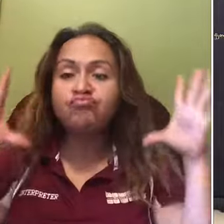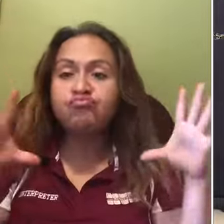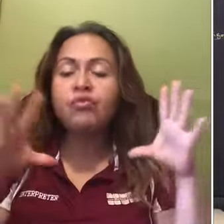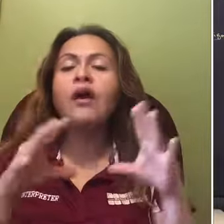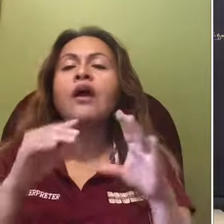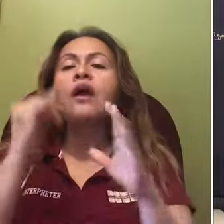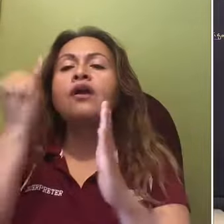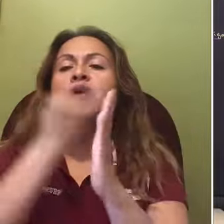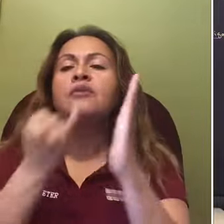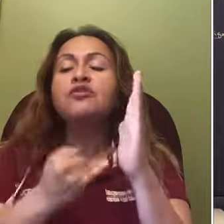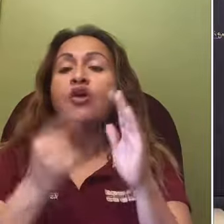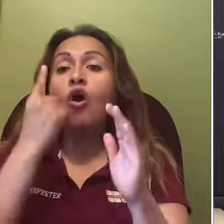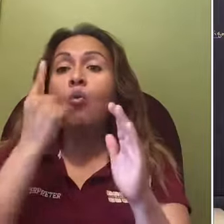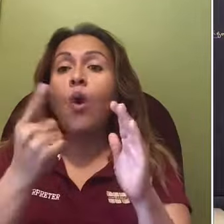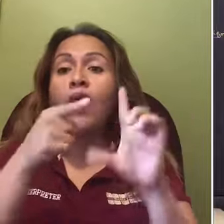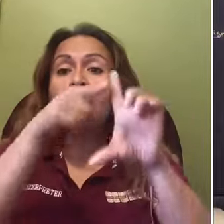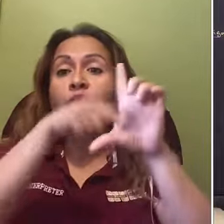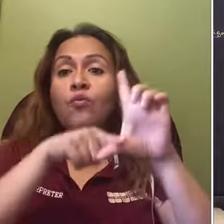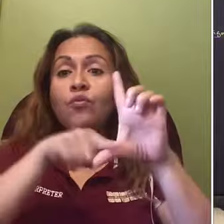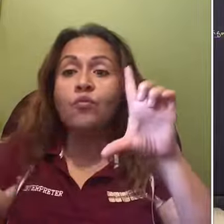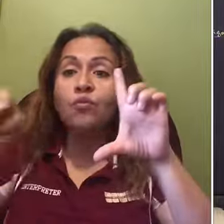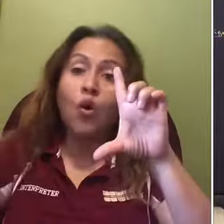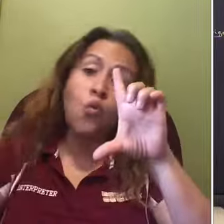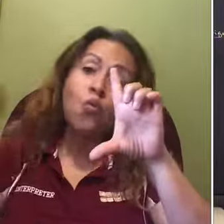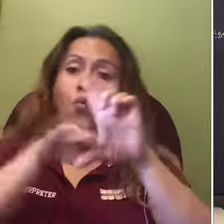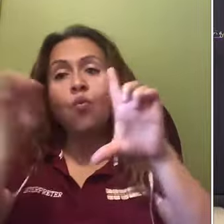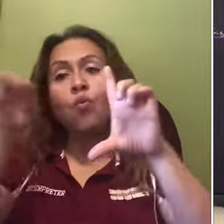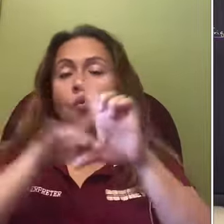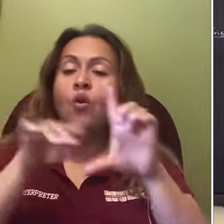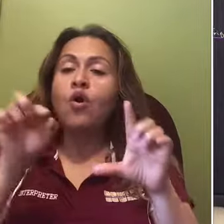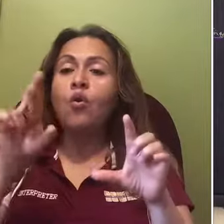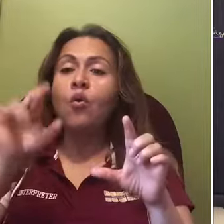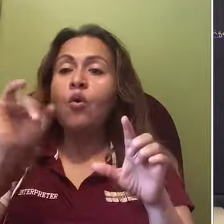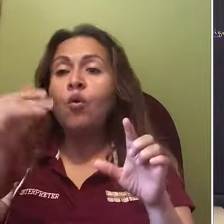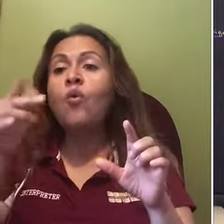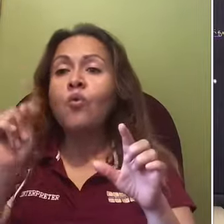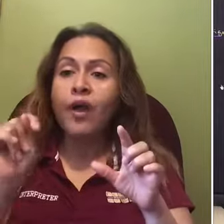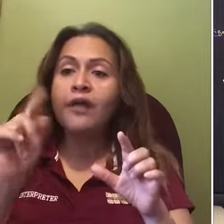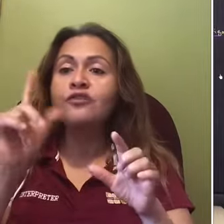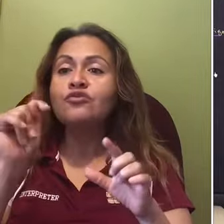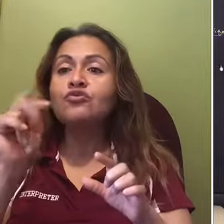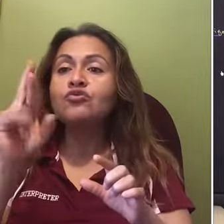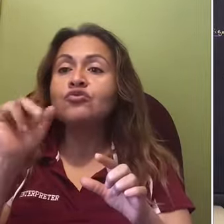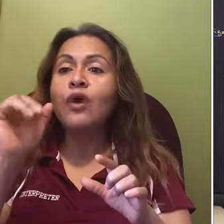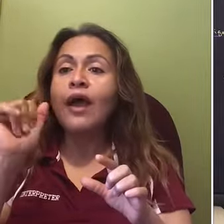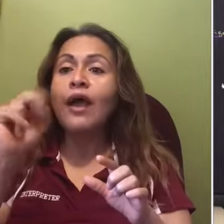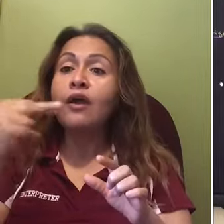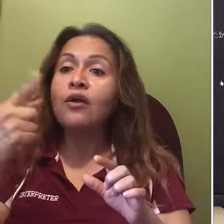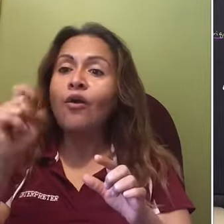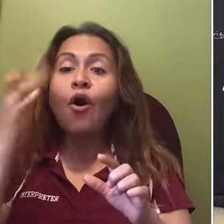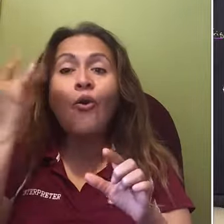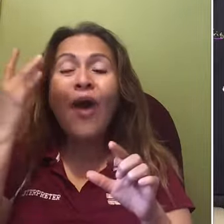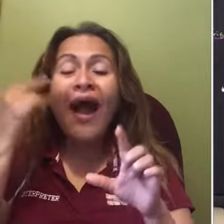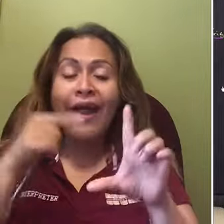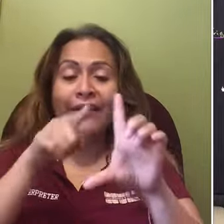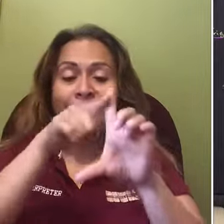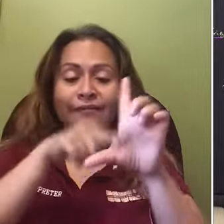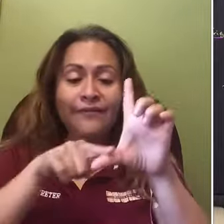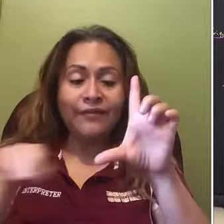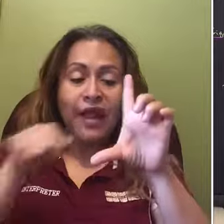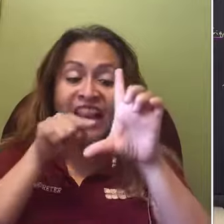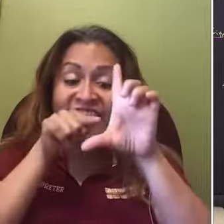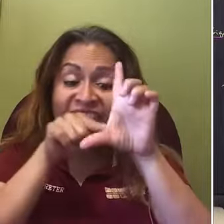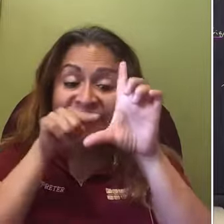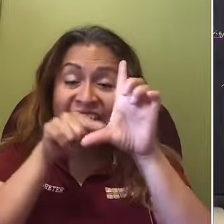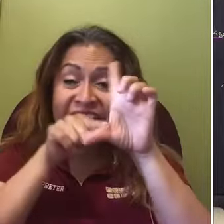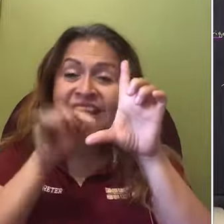right triangle. So this is a right triangle. When I say it's a right triangle, it's because one of the angles here is 90